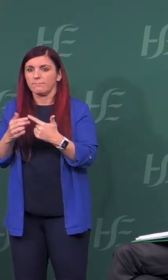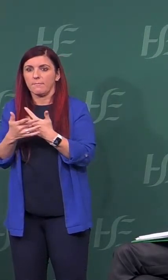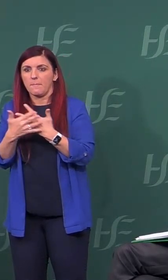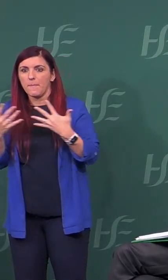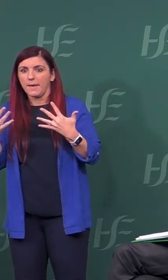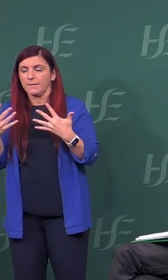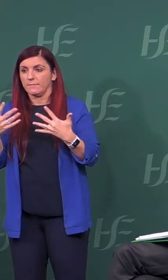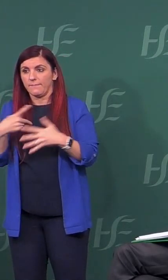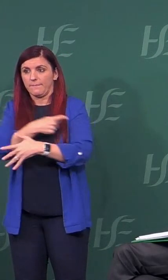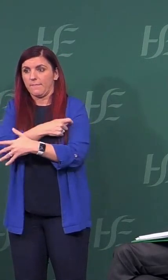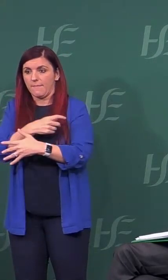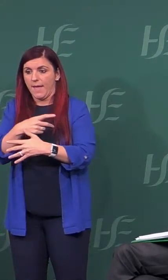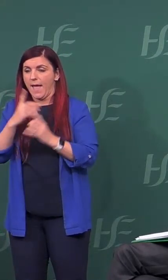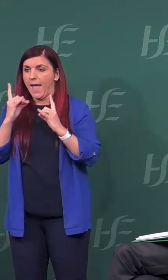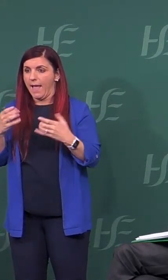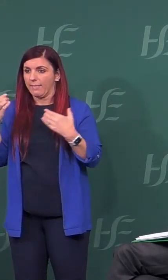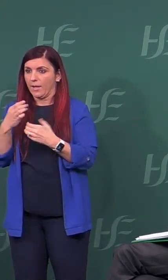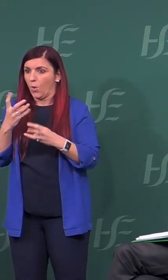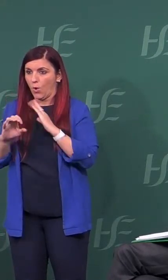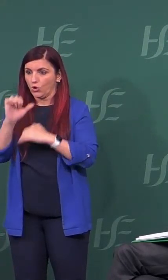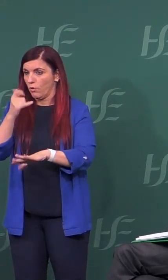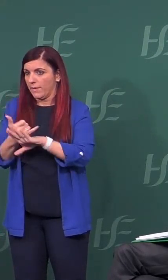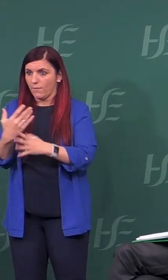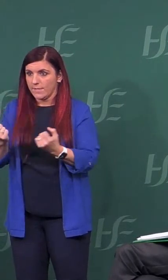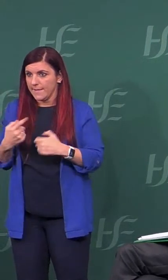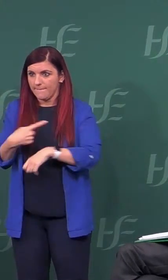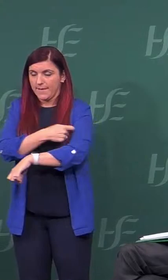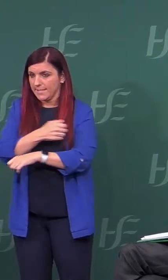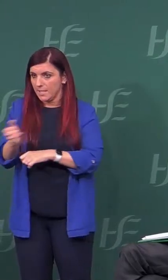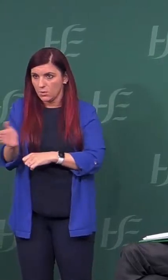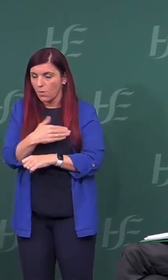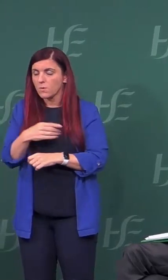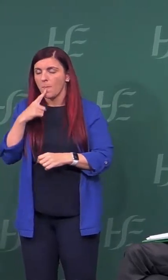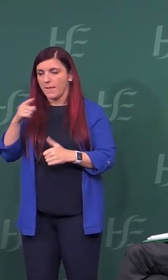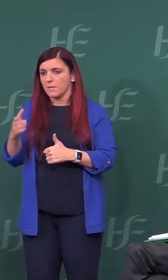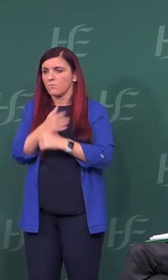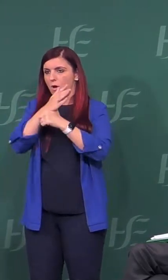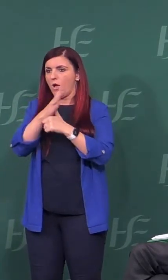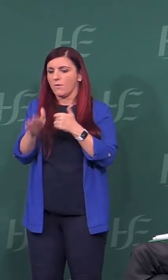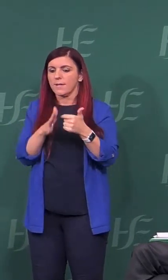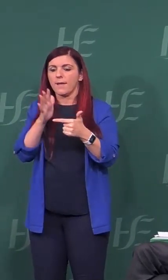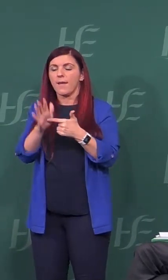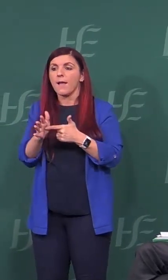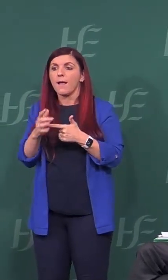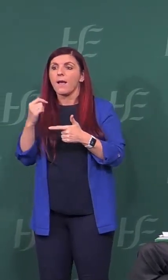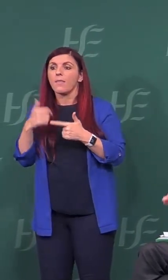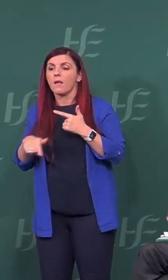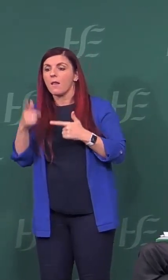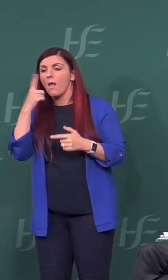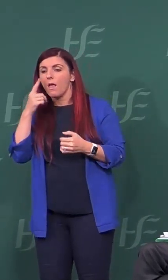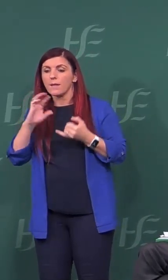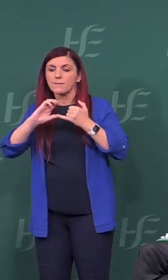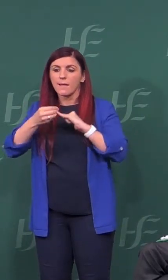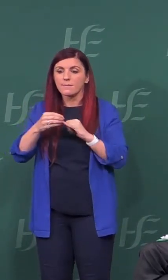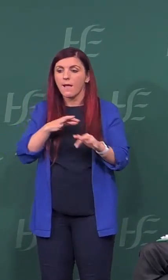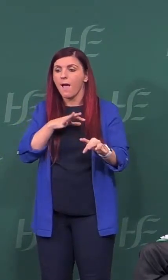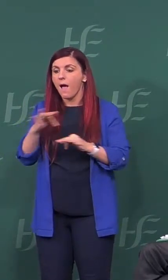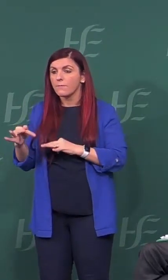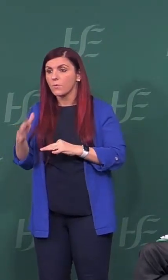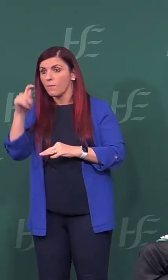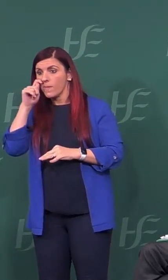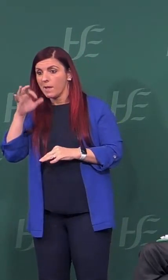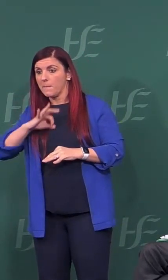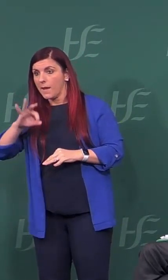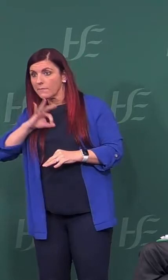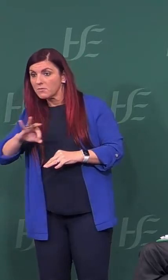healthcare workers. That's by far the greatest priority. And if testing has a role in that, in terms of after that, well and good. But